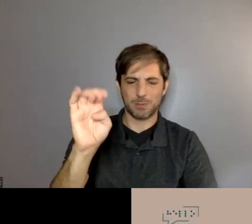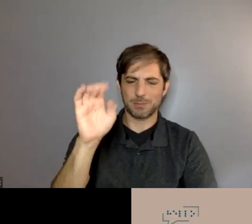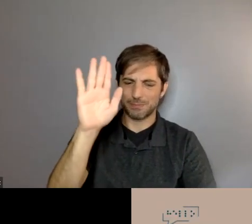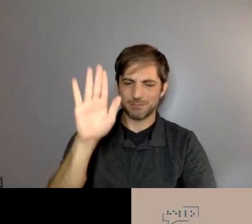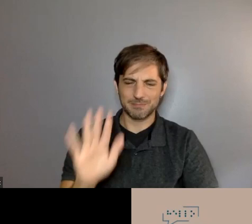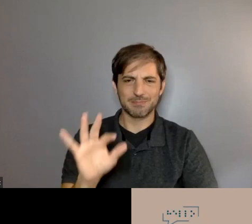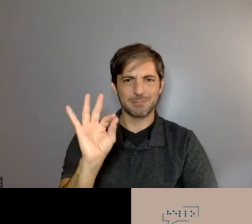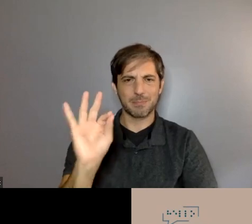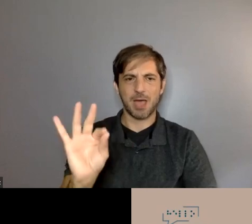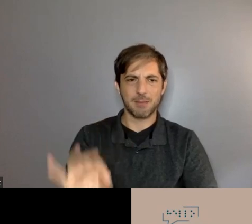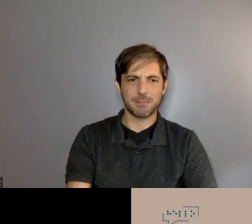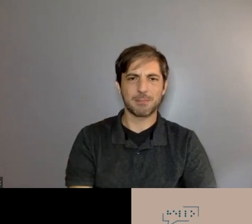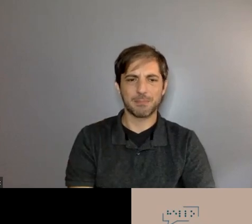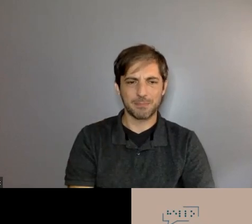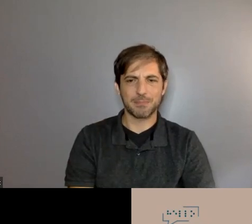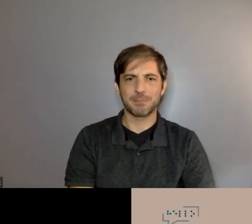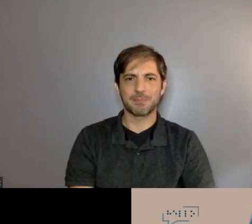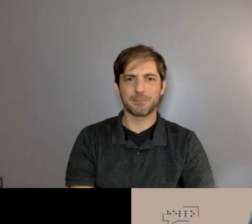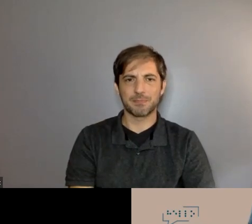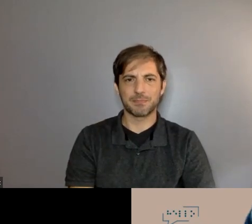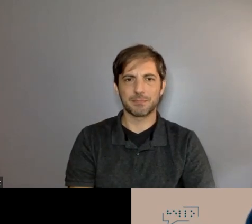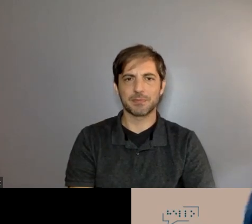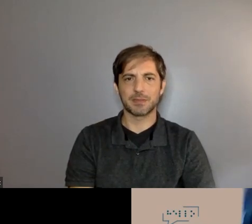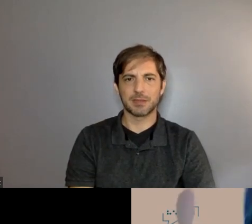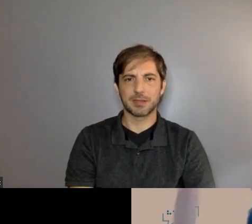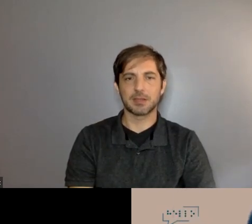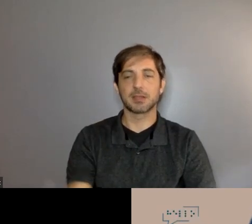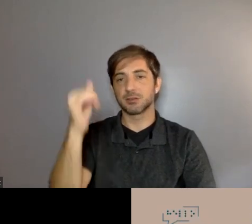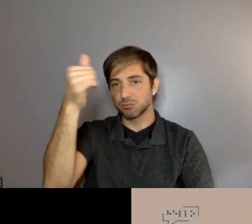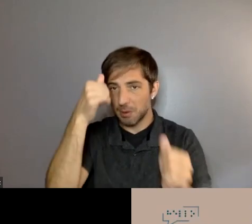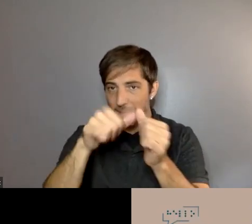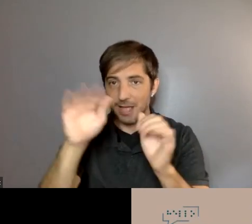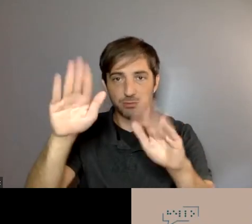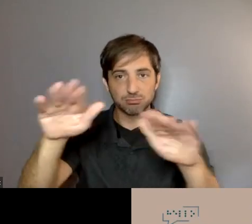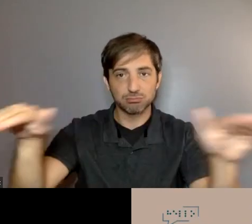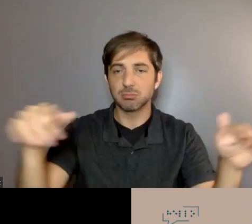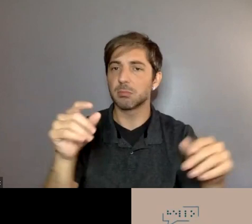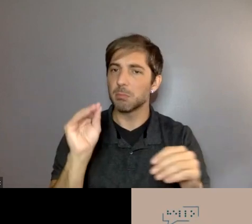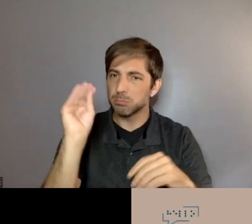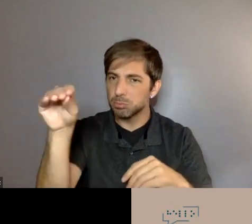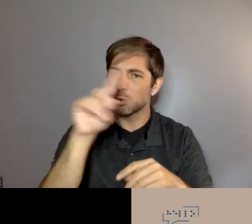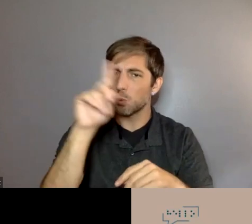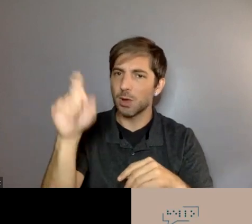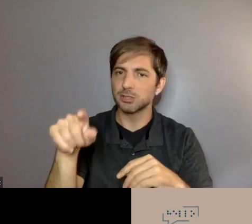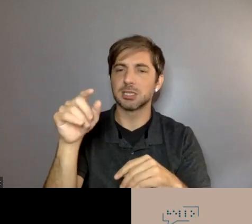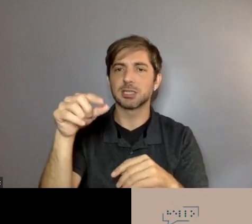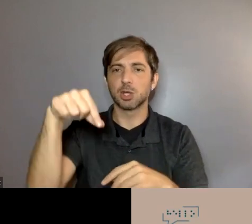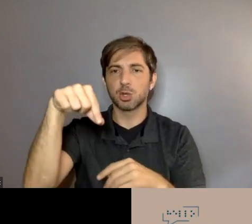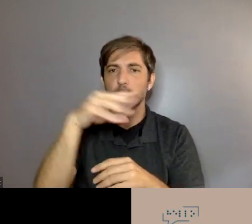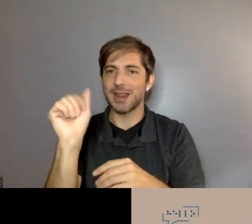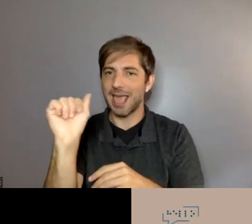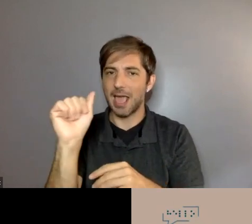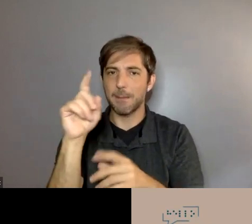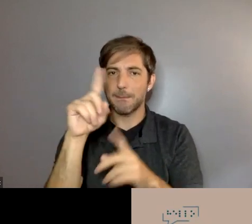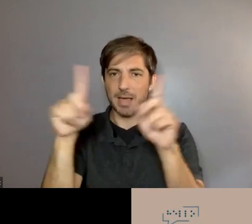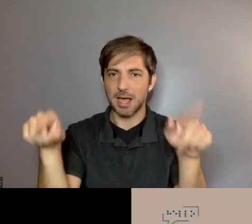minute while I chat with you. This is a reminder to throw some questions in the Q&A box. We do have a comment from Anne that I